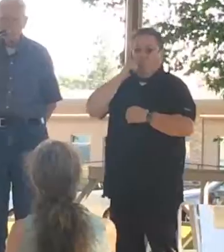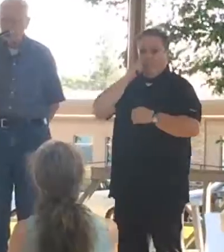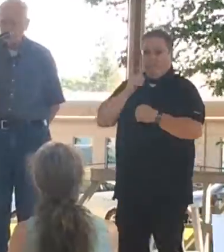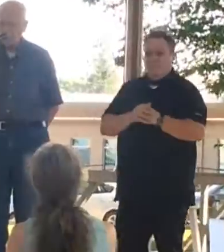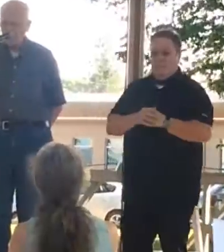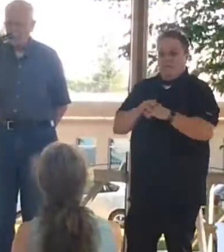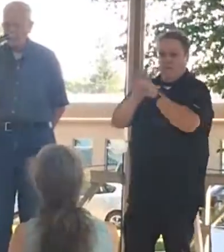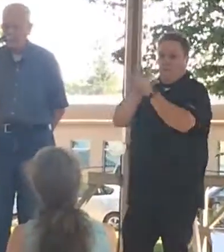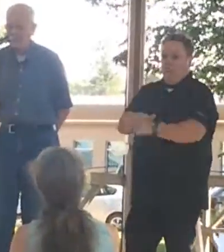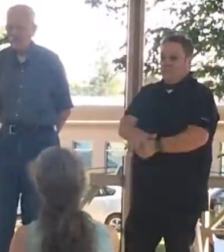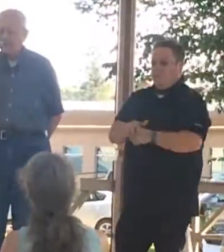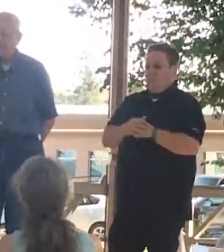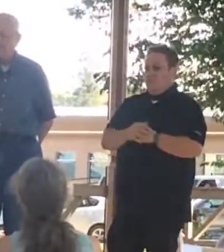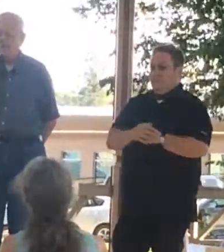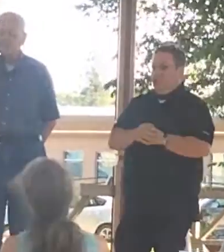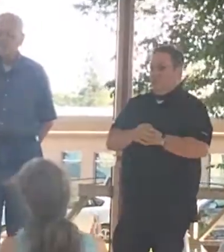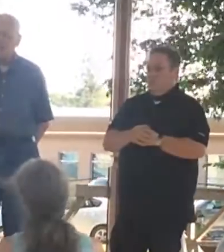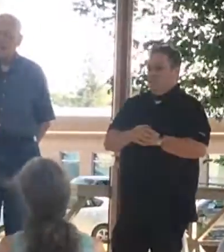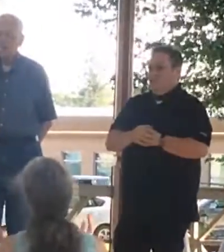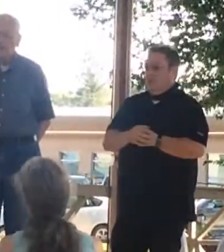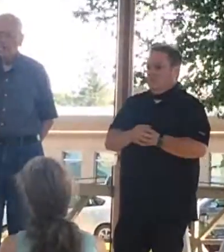and oppression.